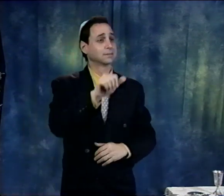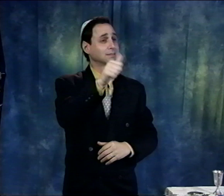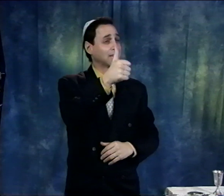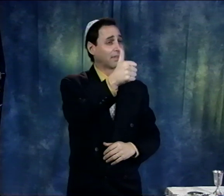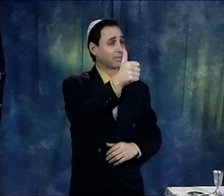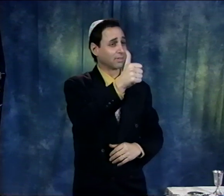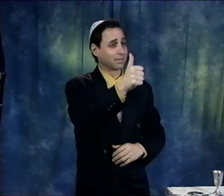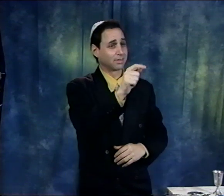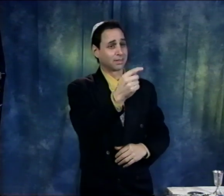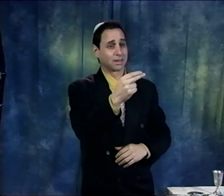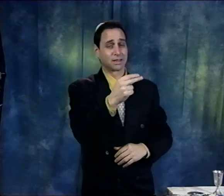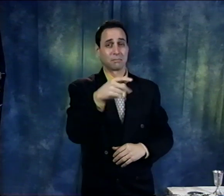10,